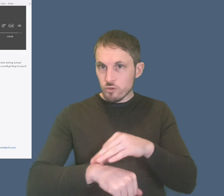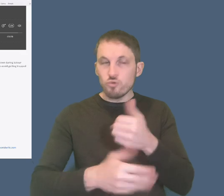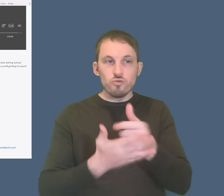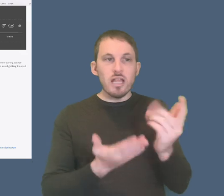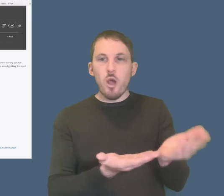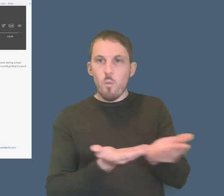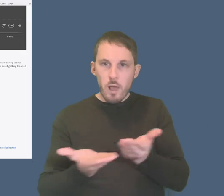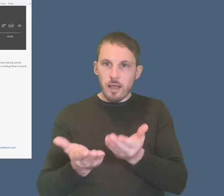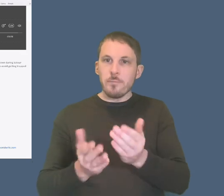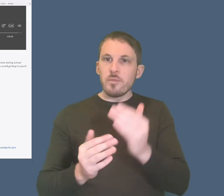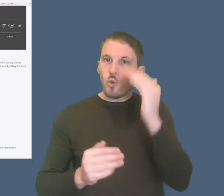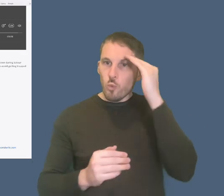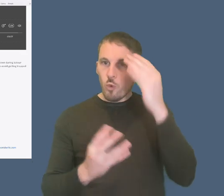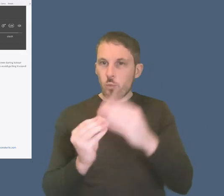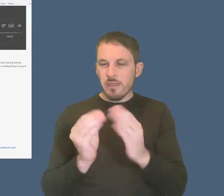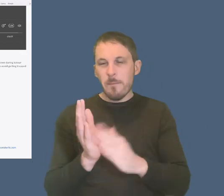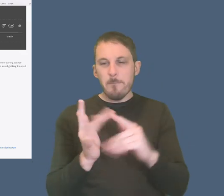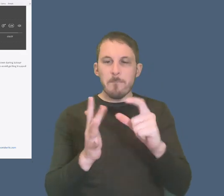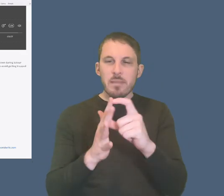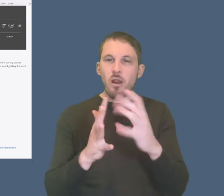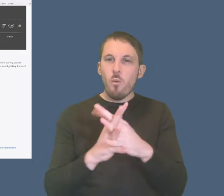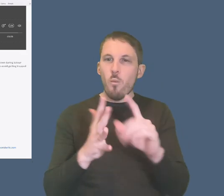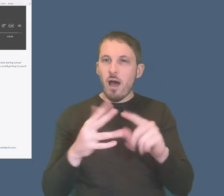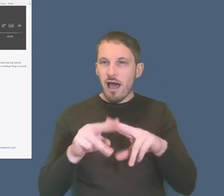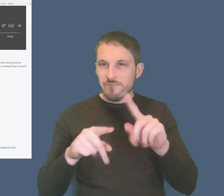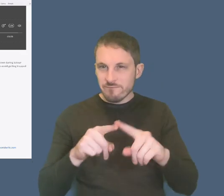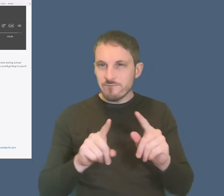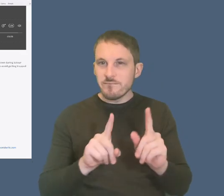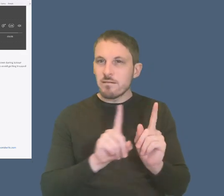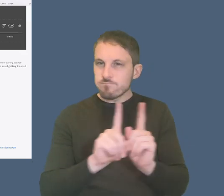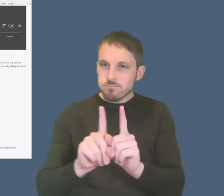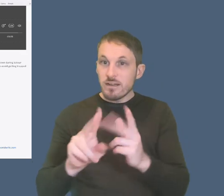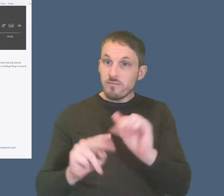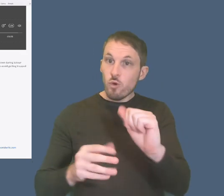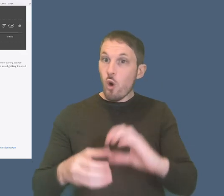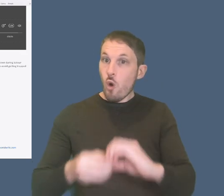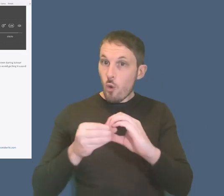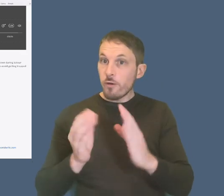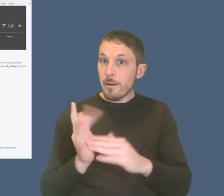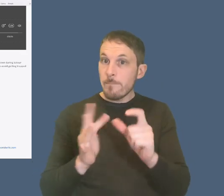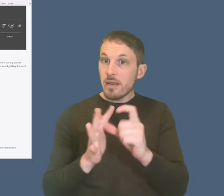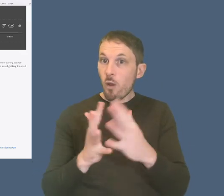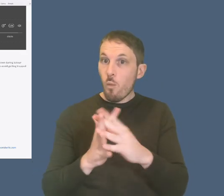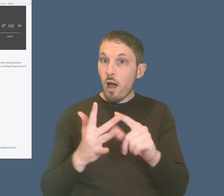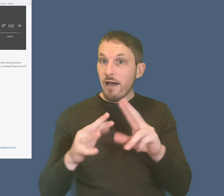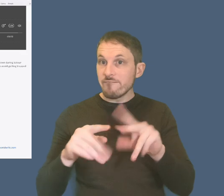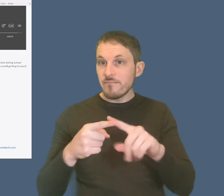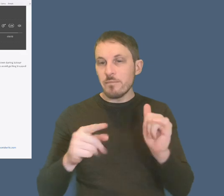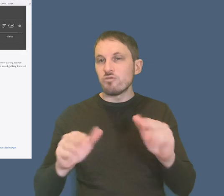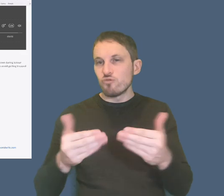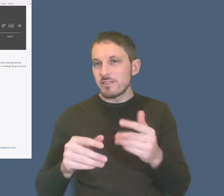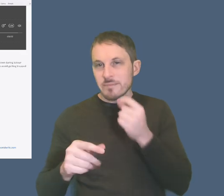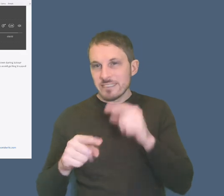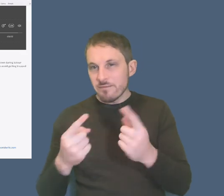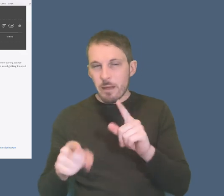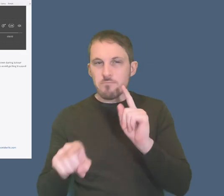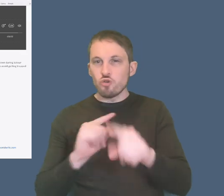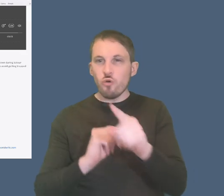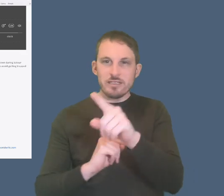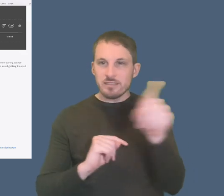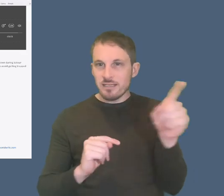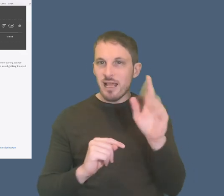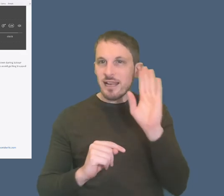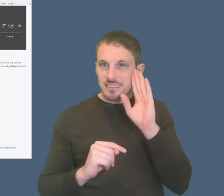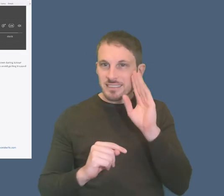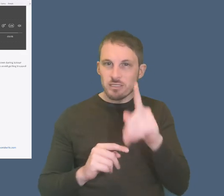your room by a midwife, usually. And if you have your own midwife, this introductory process may look a little different. But for the vast majority of you